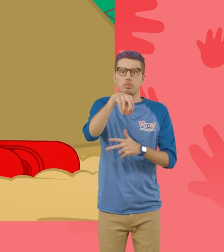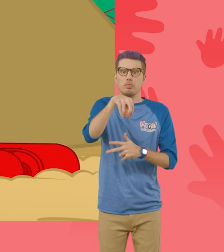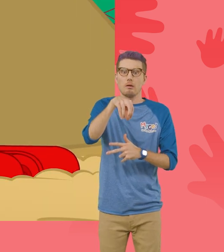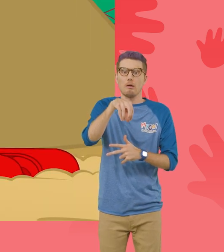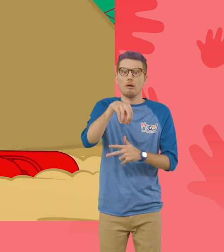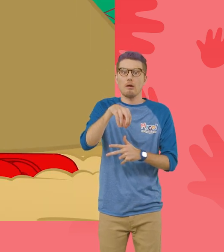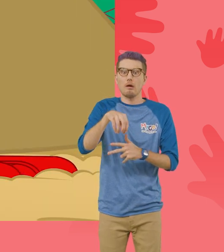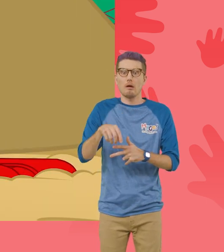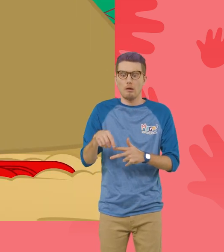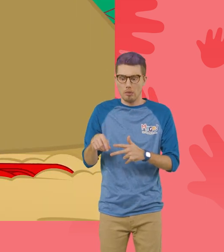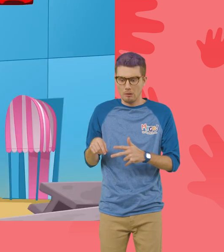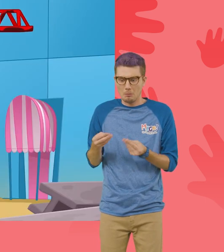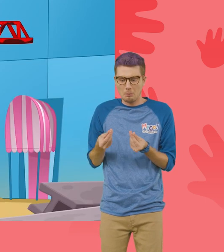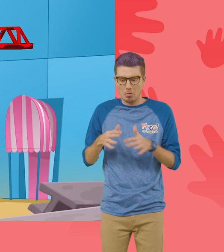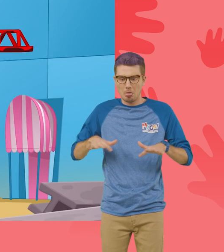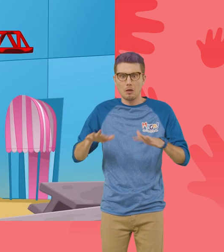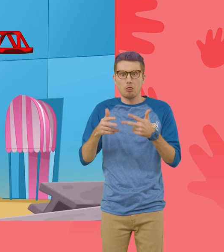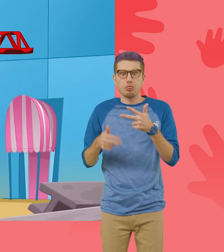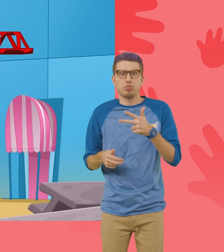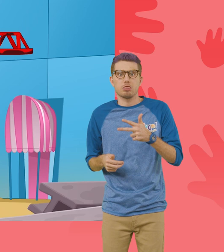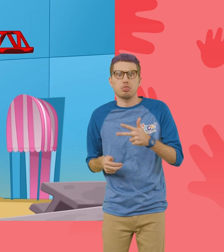The building site was really muddy.